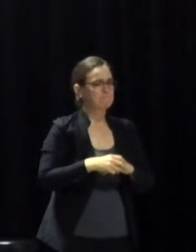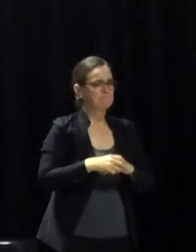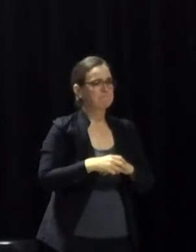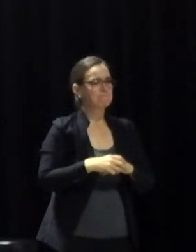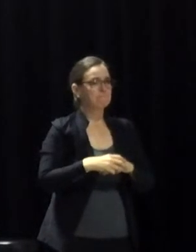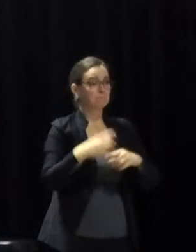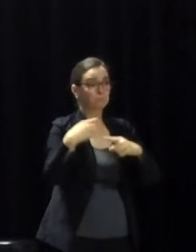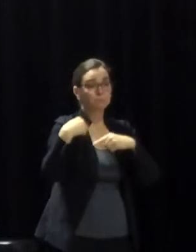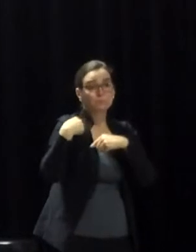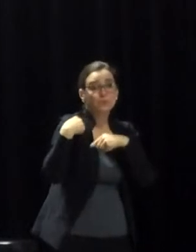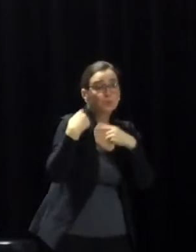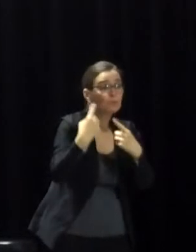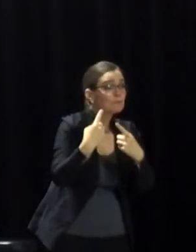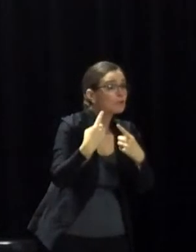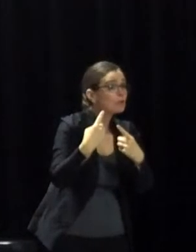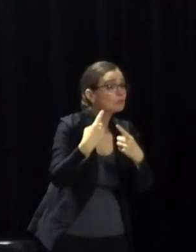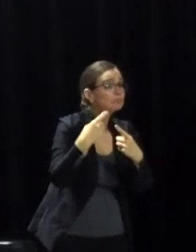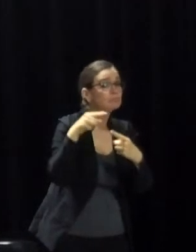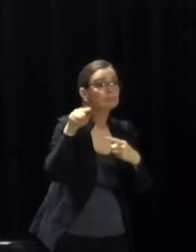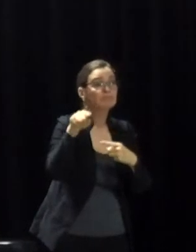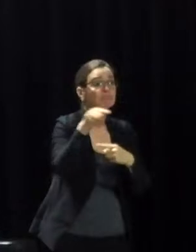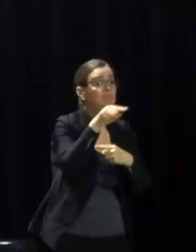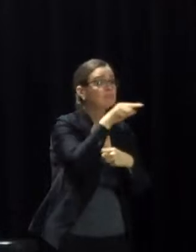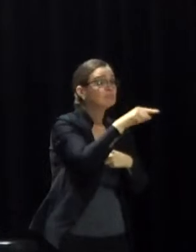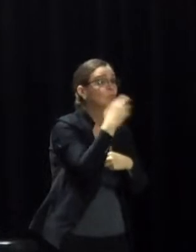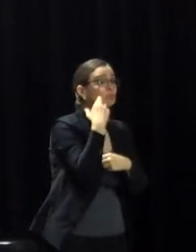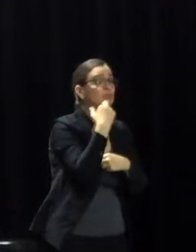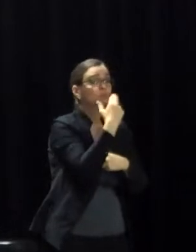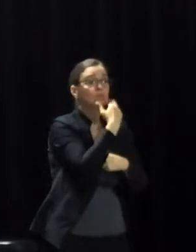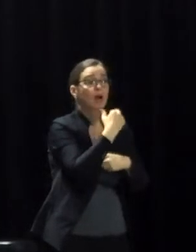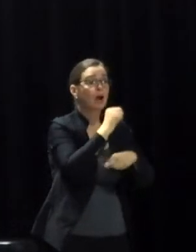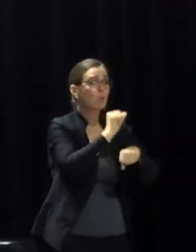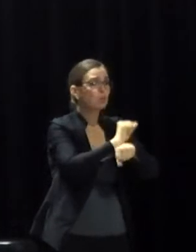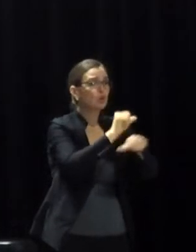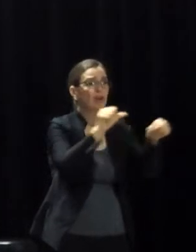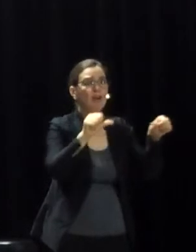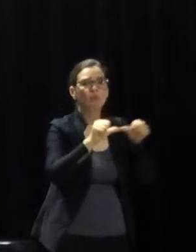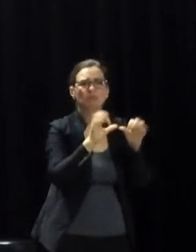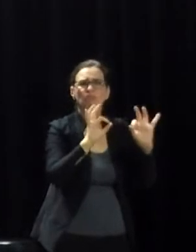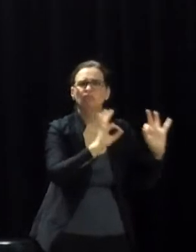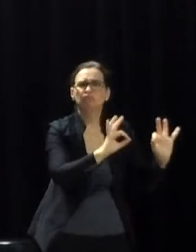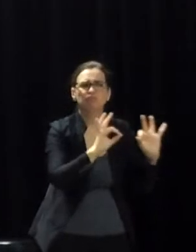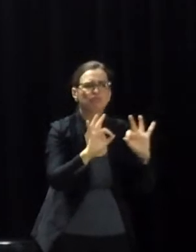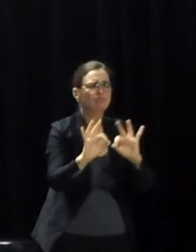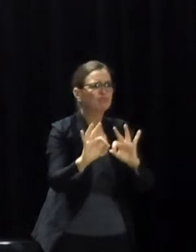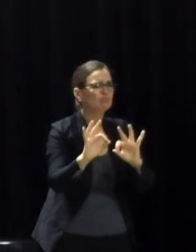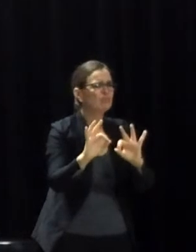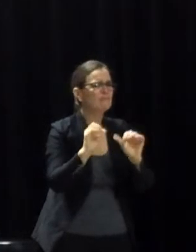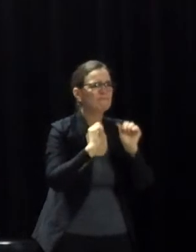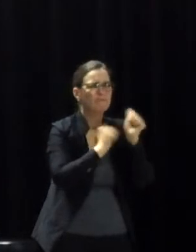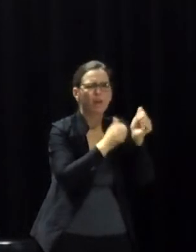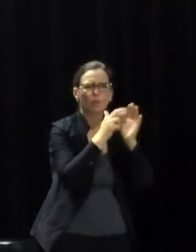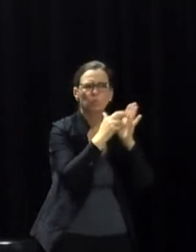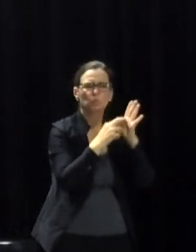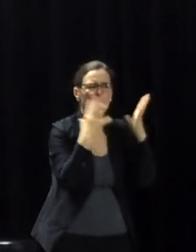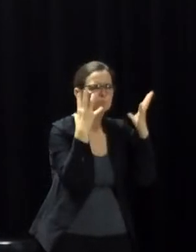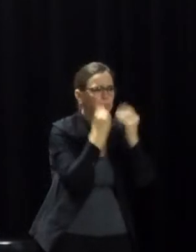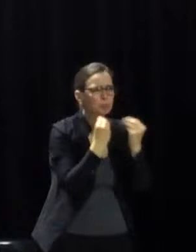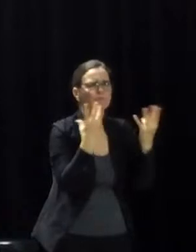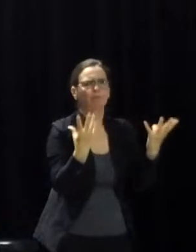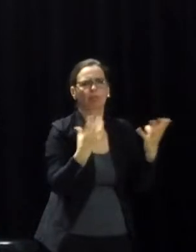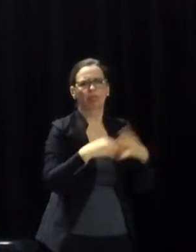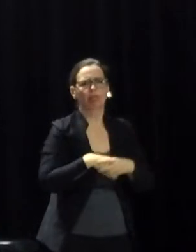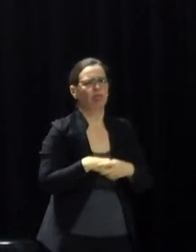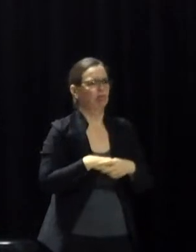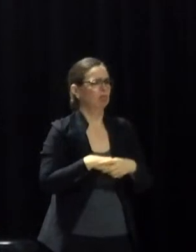establishment, all the places, the workplaces have done an amazing job of keeping the people, their customers,